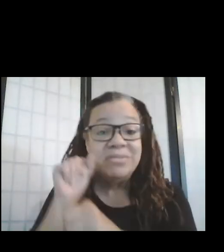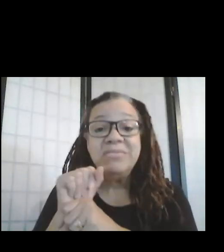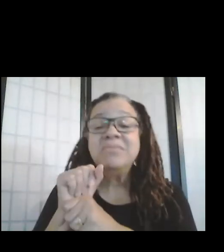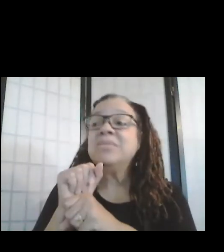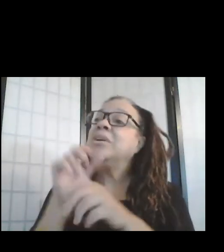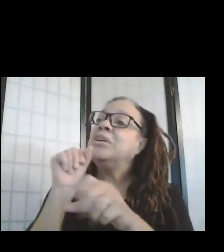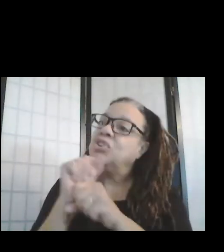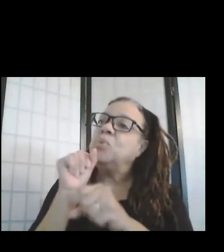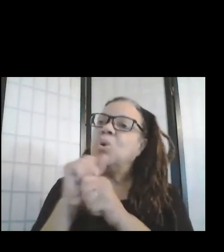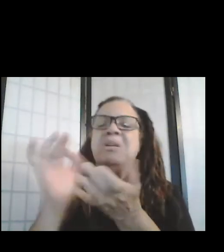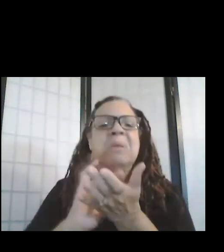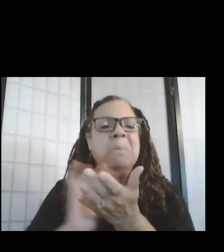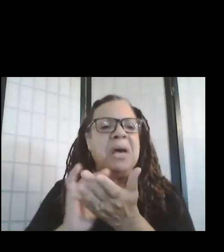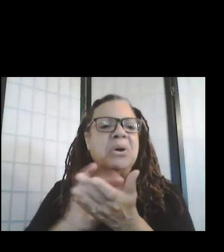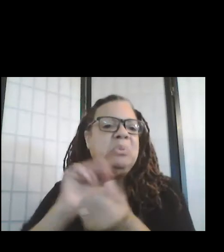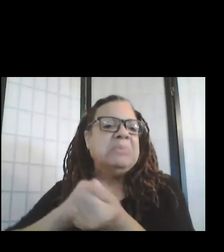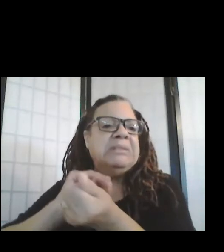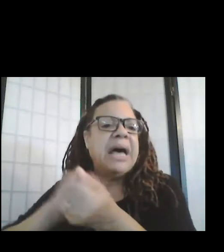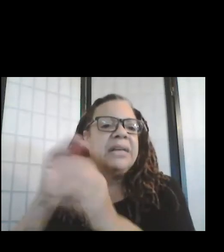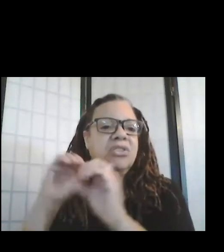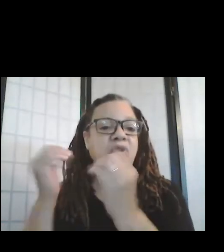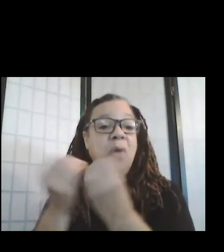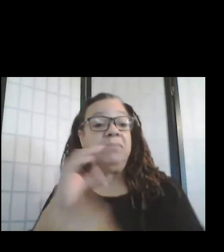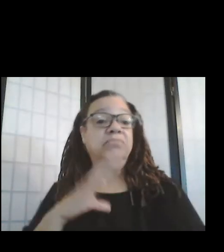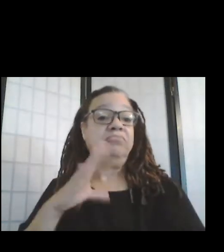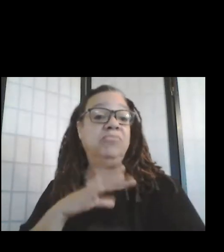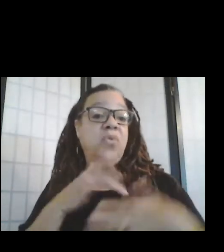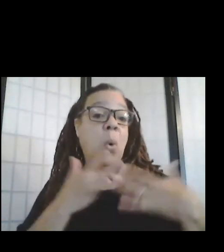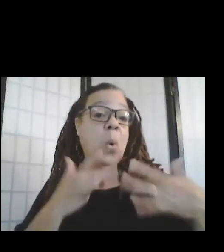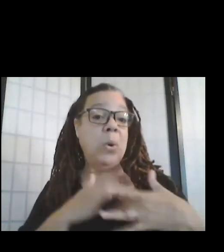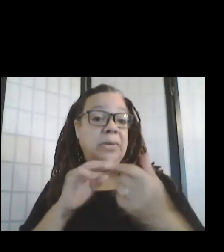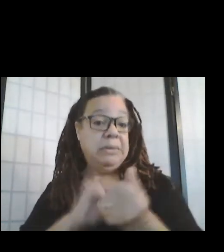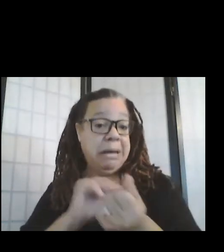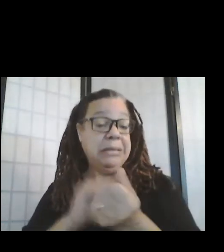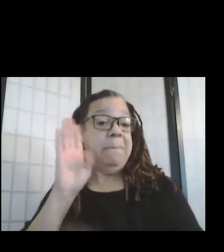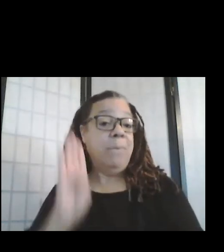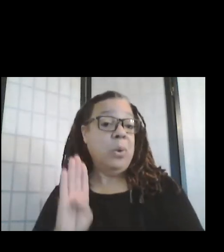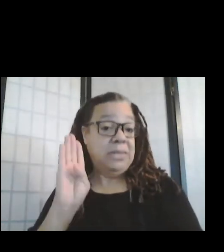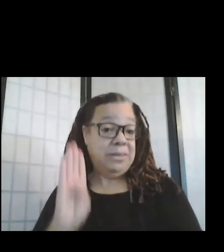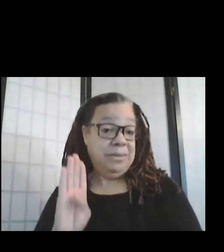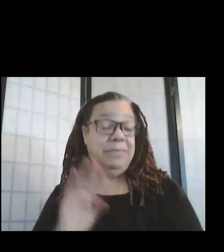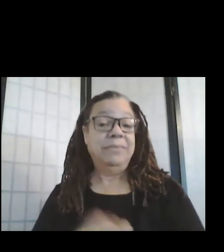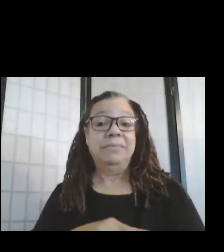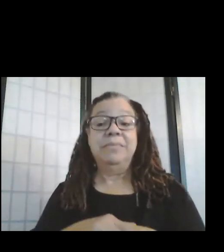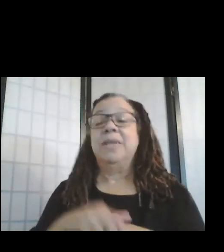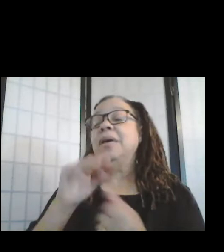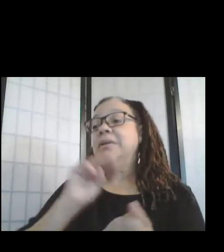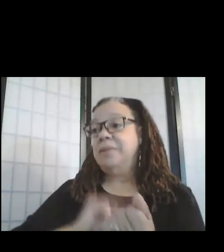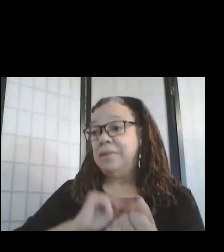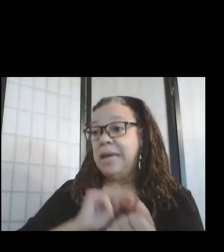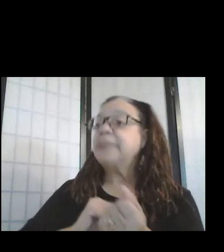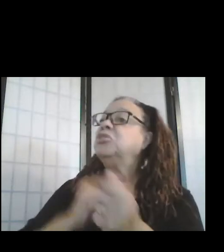worked in a medical office, one of the most prestigious cardiology practices in Boston. Doctors who had treated